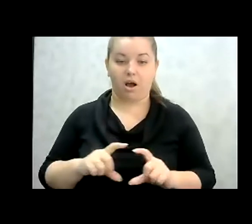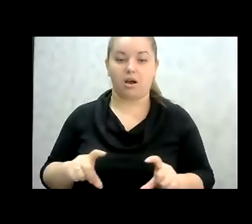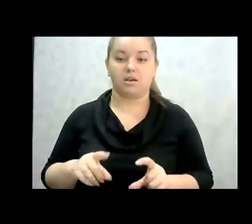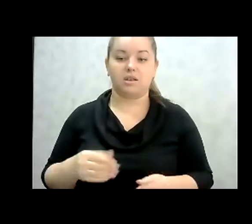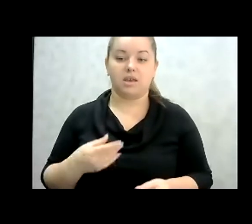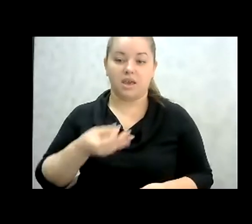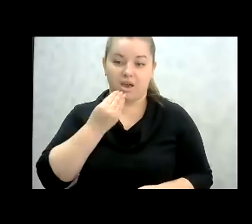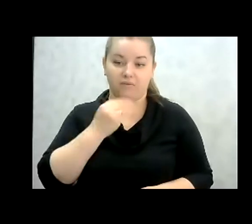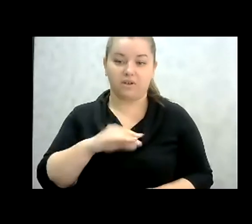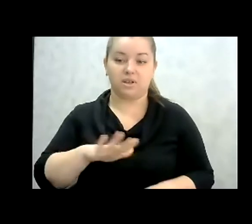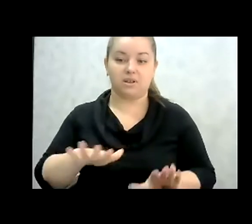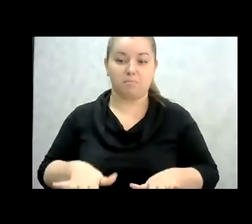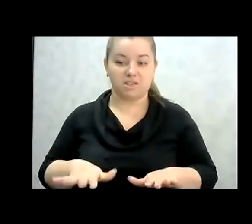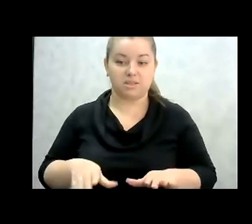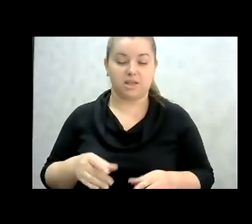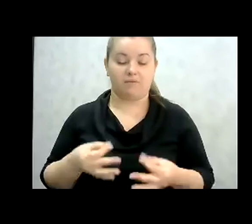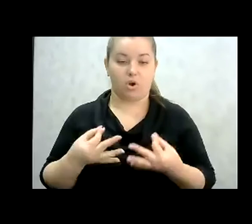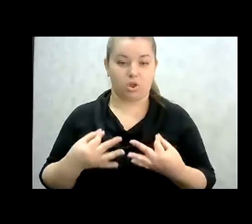the European Charter.